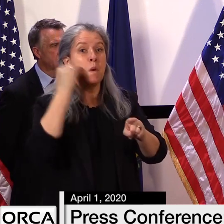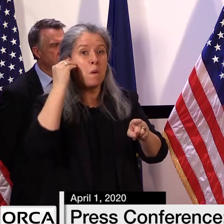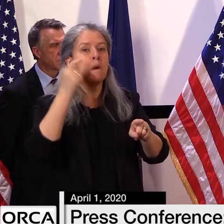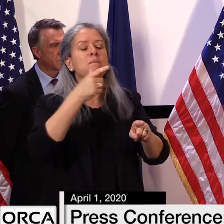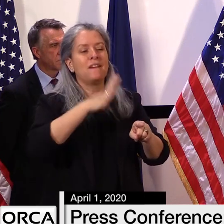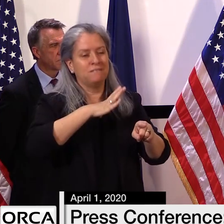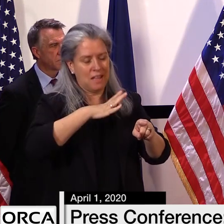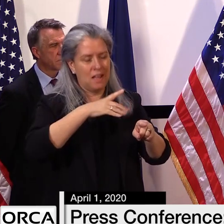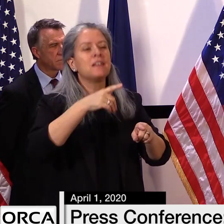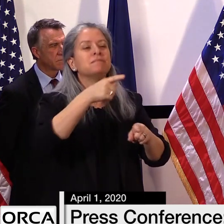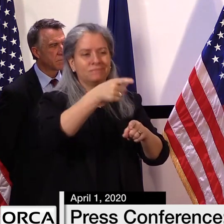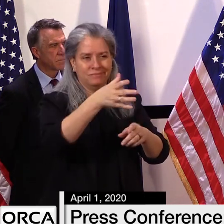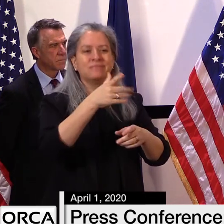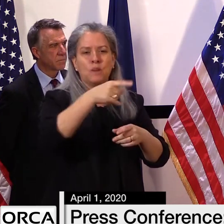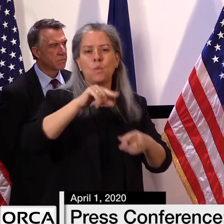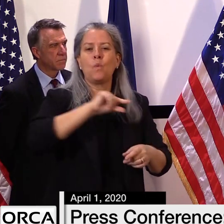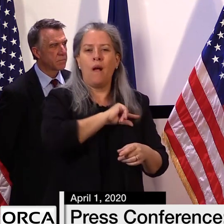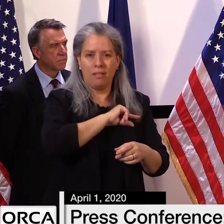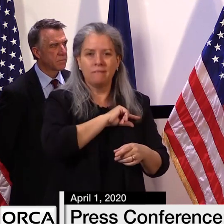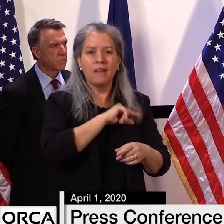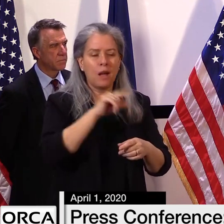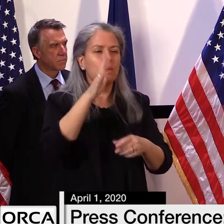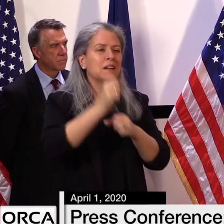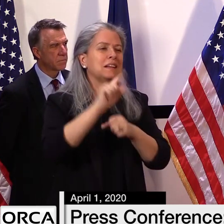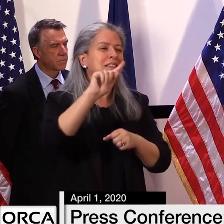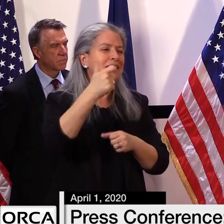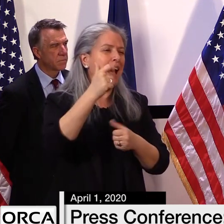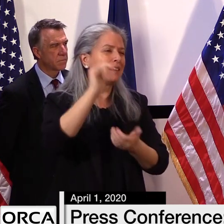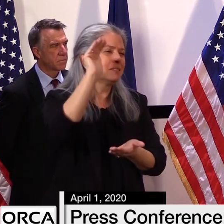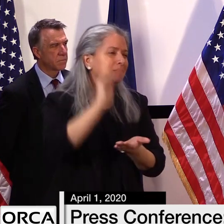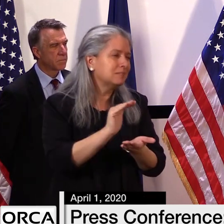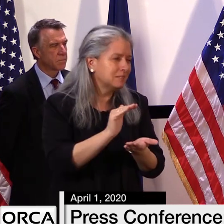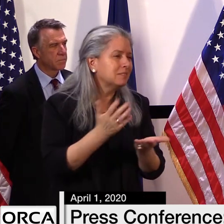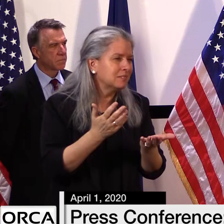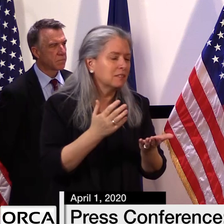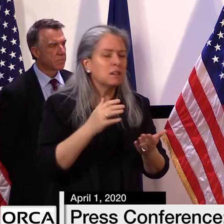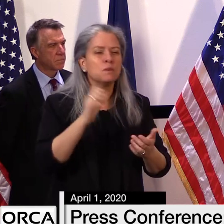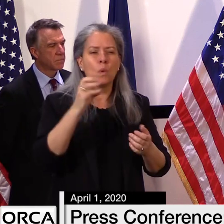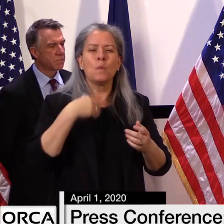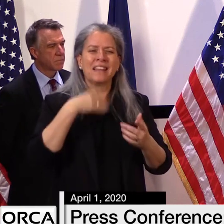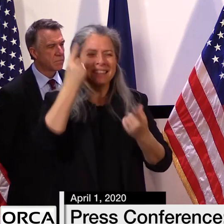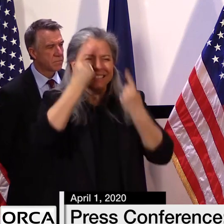in their benefit, in their taxes come in the next calculation.